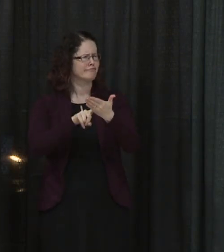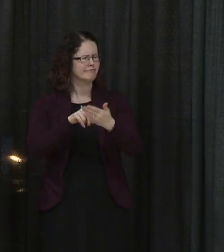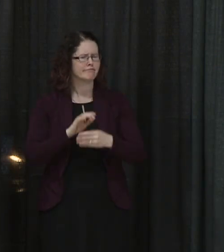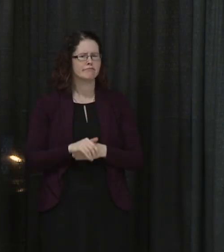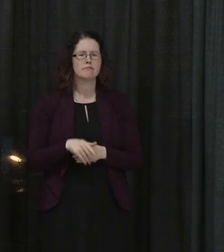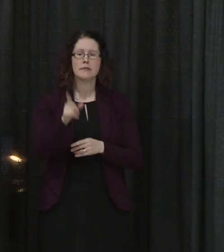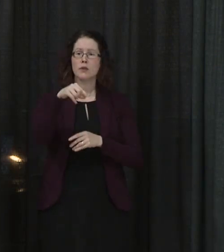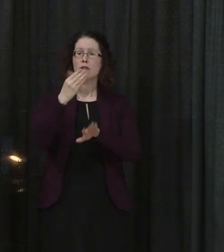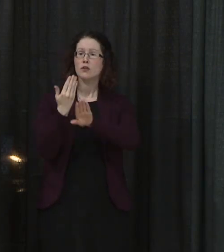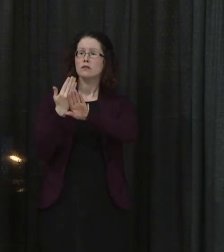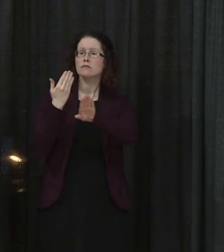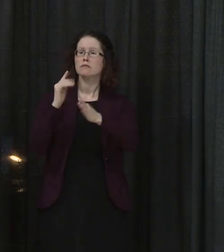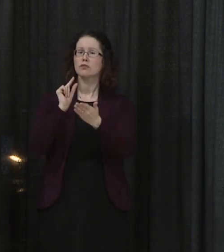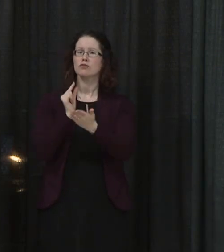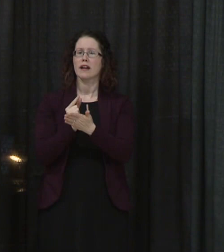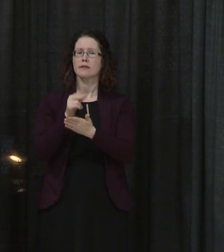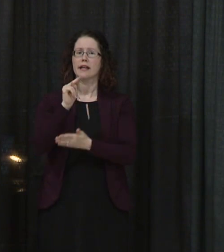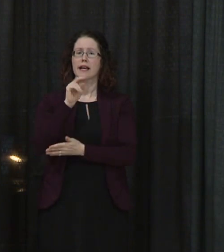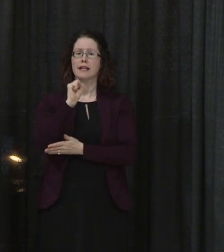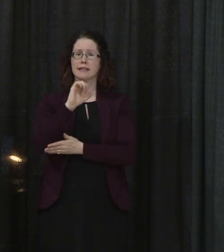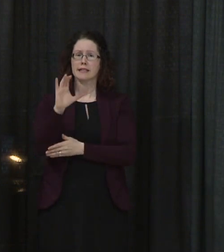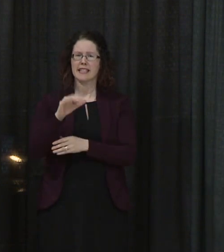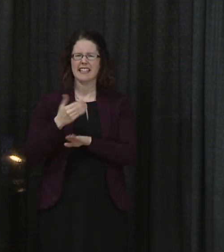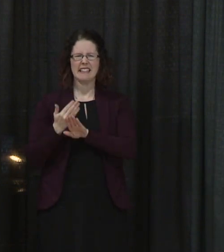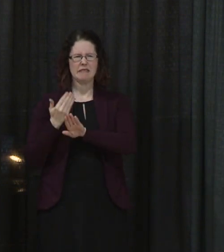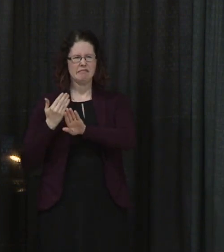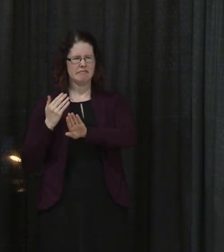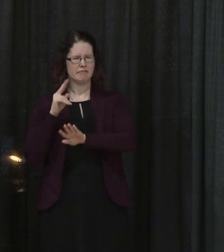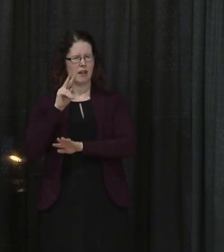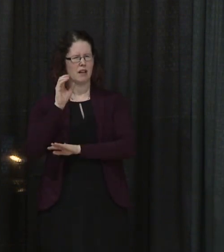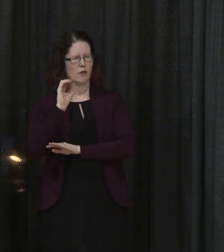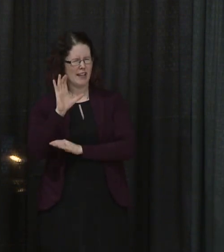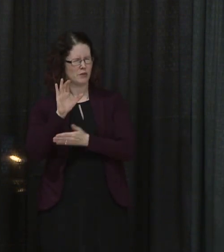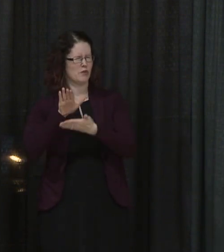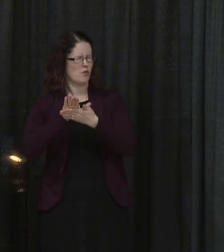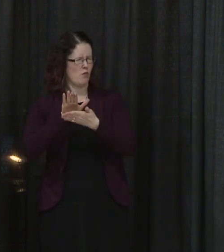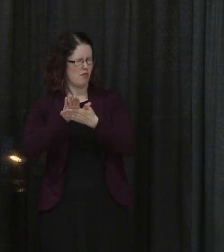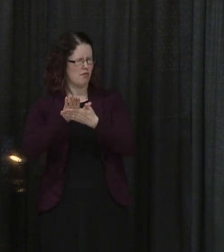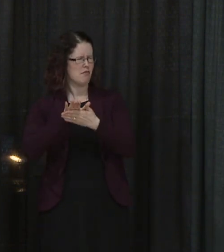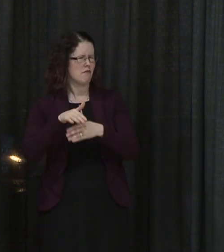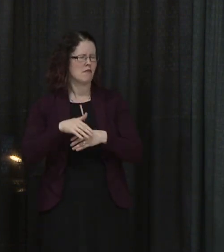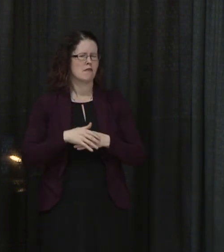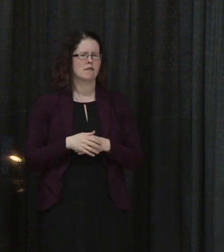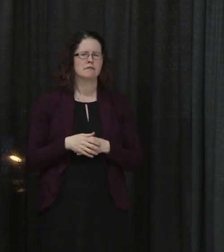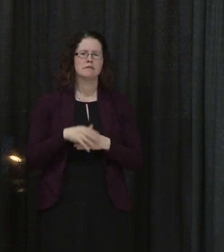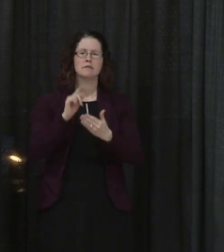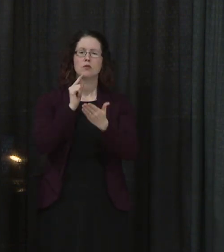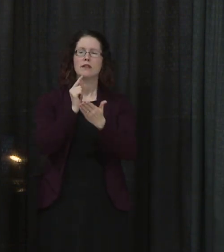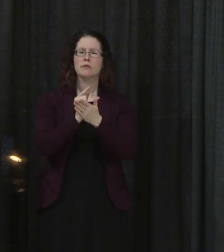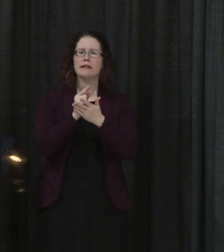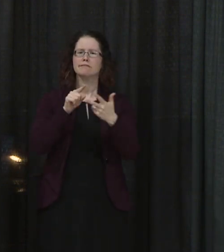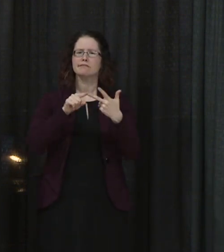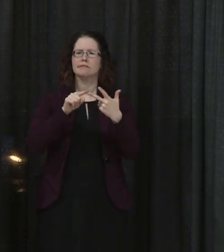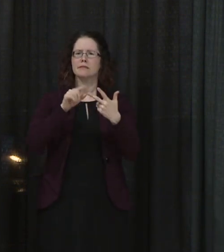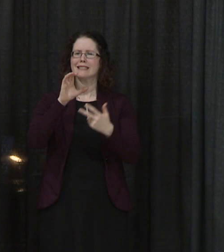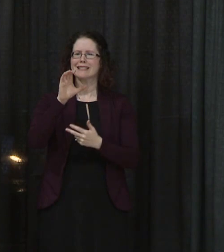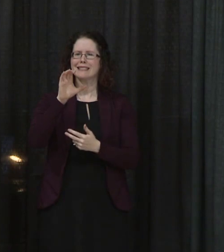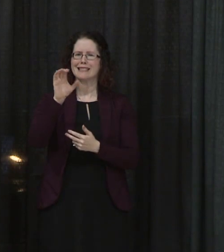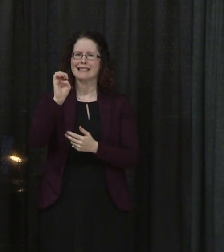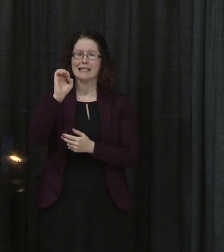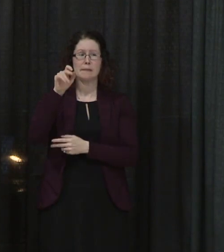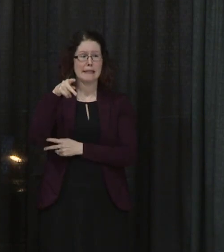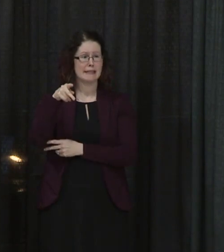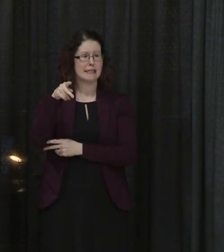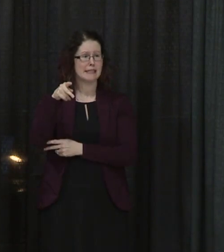of NSCC or any of our predecessor institutions or schools, or are a graduate of CCEDP, would